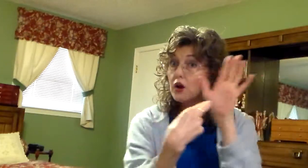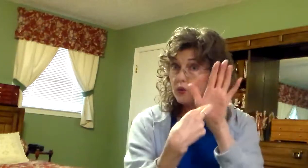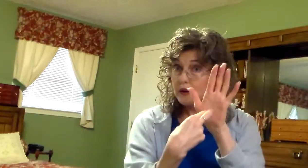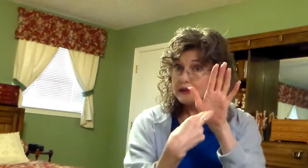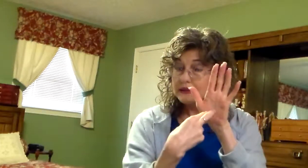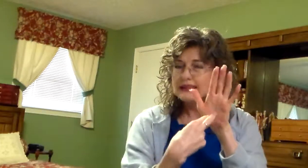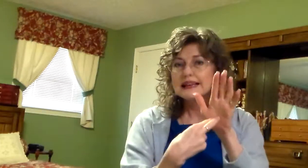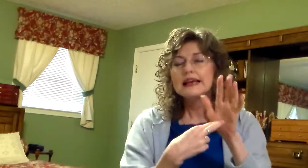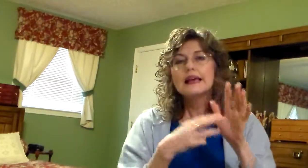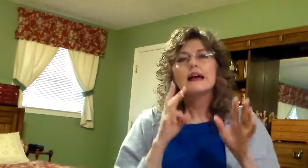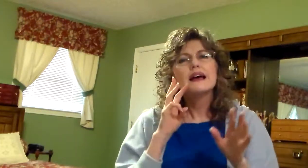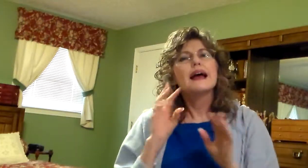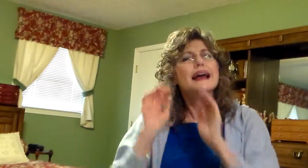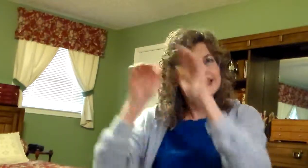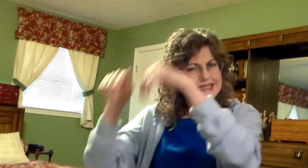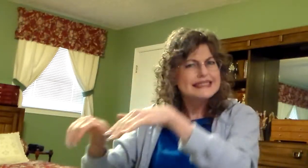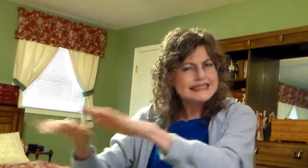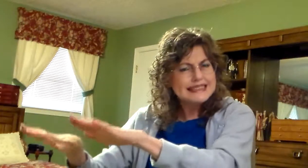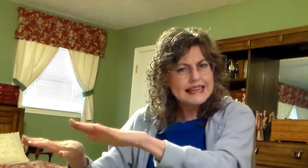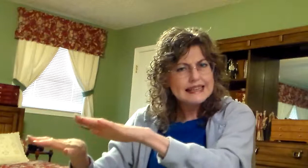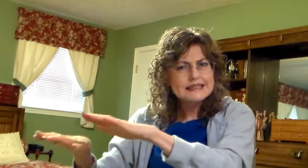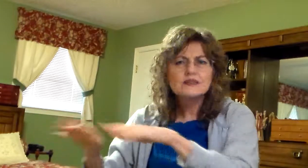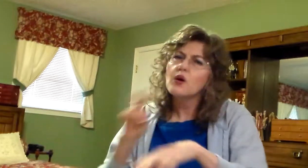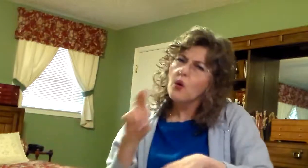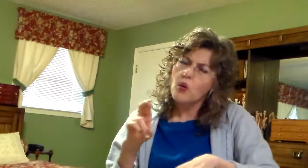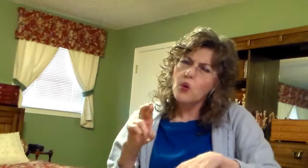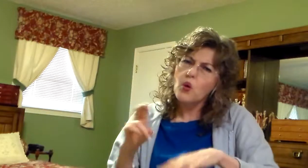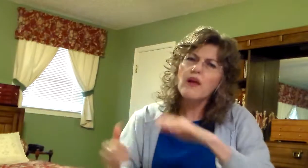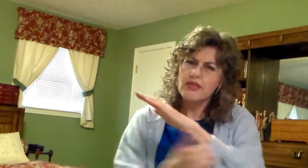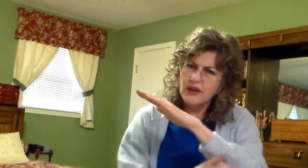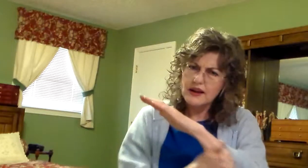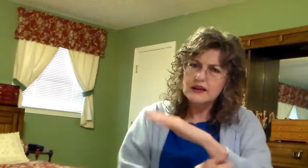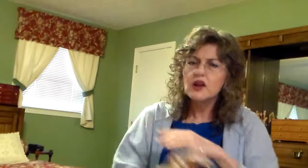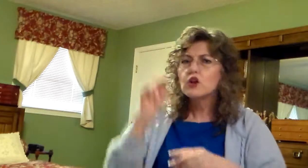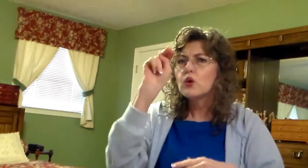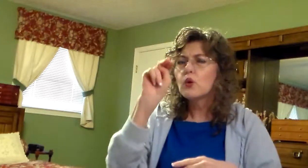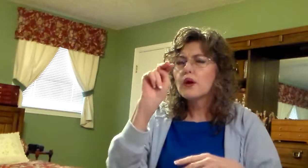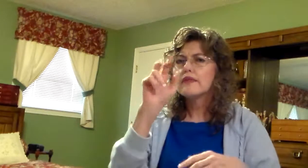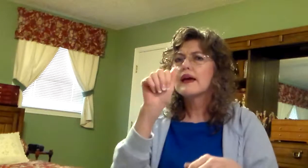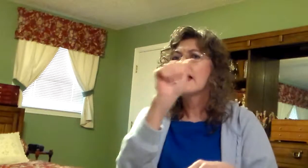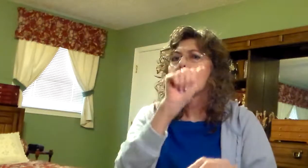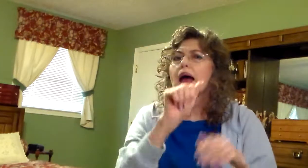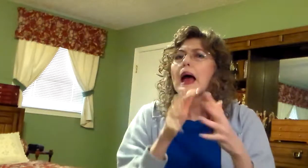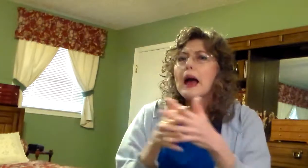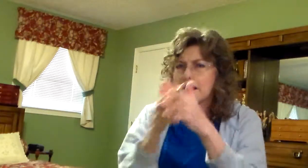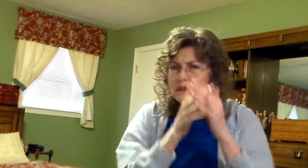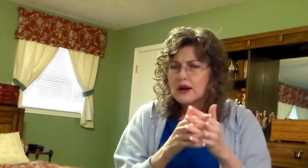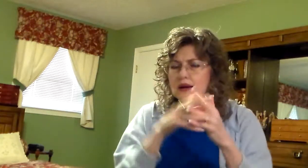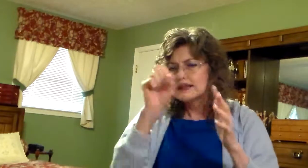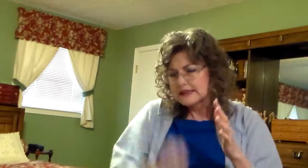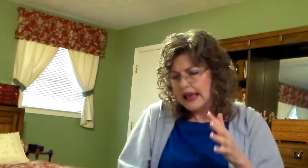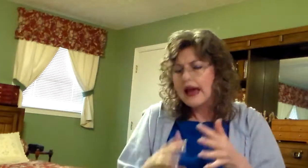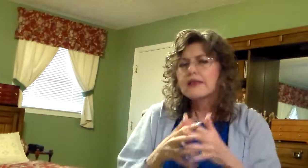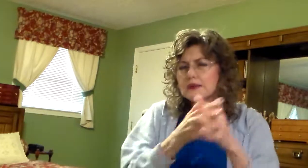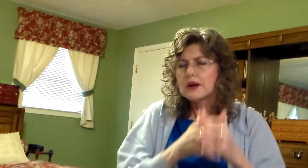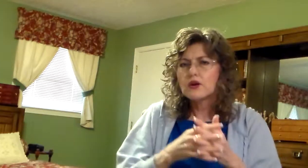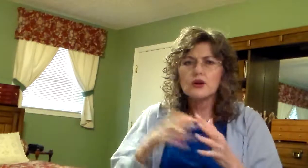7 continents of the world. And the continents are North America, South America, Europe, Africa,